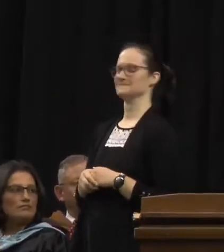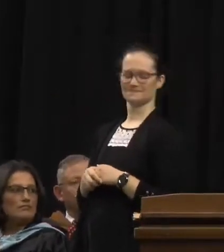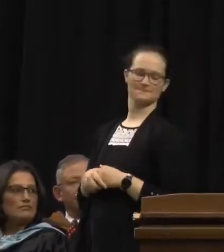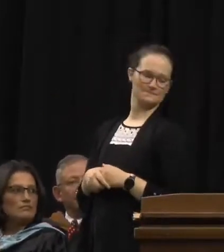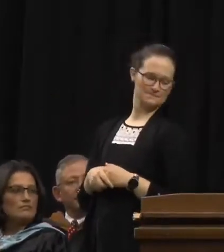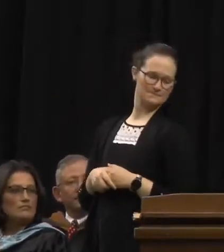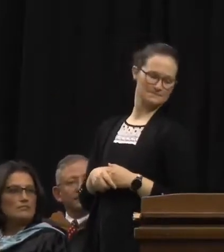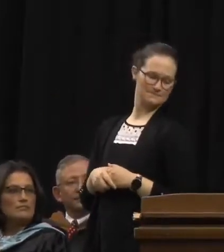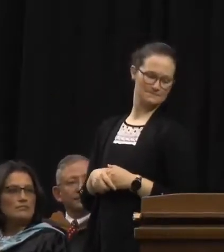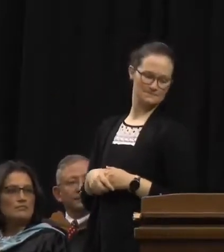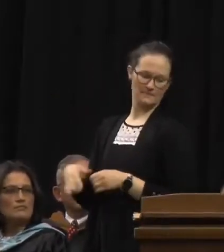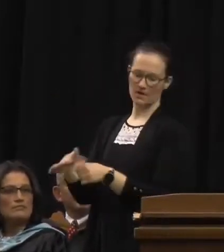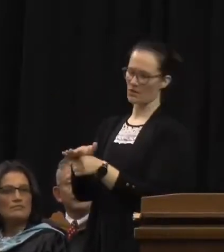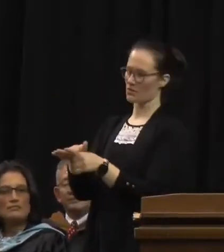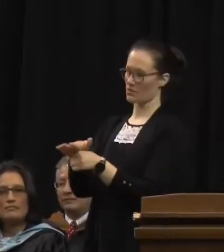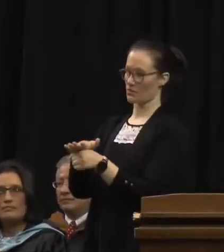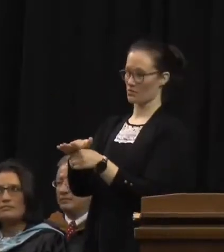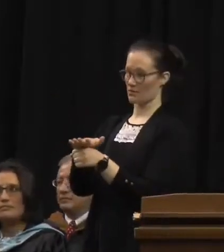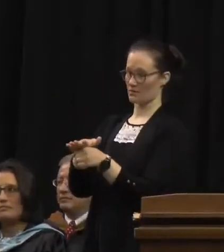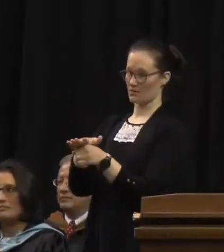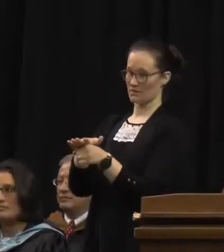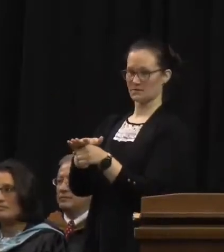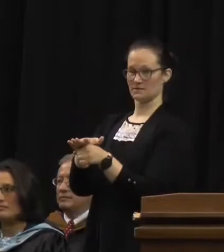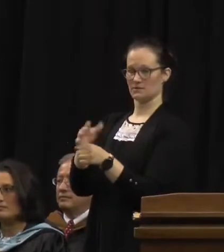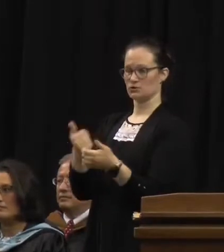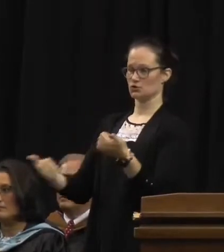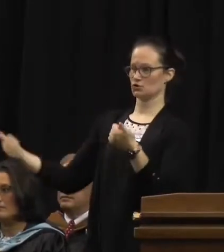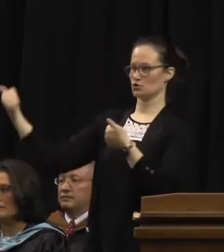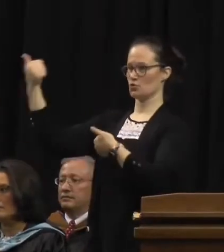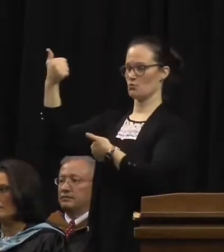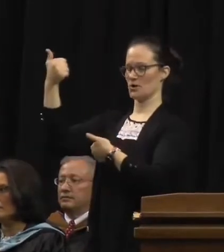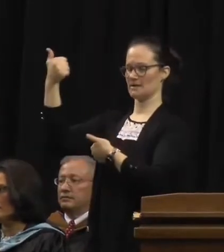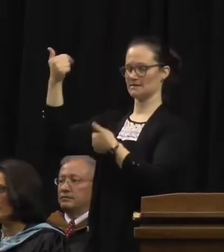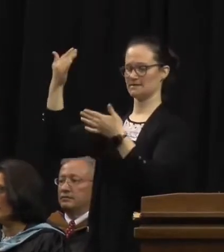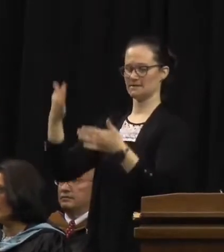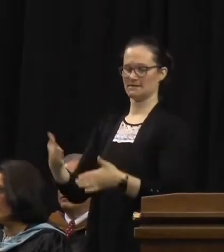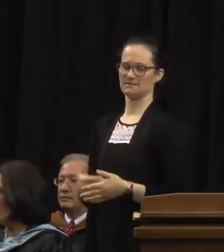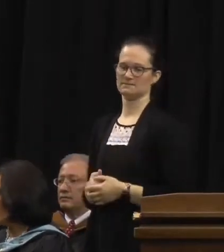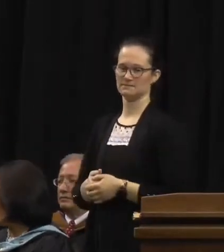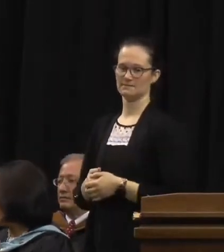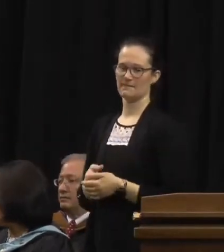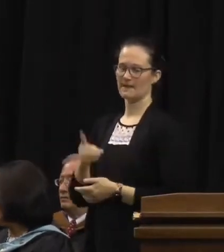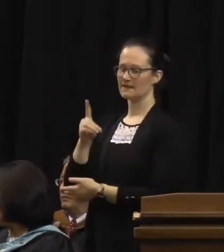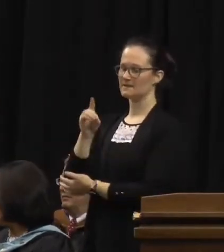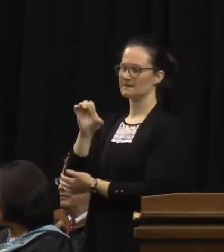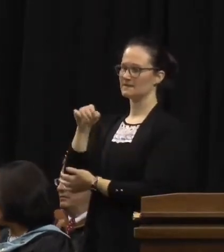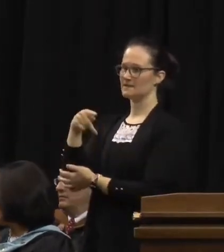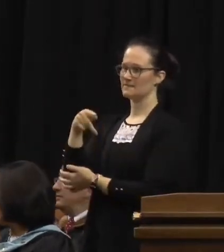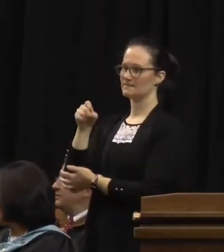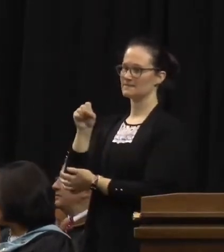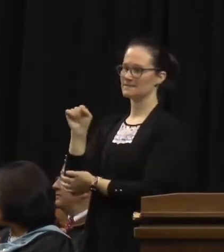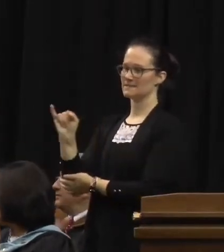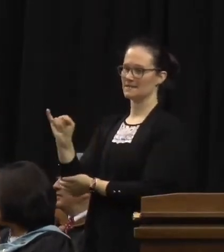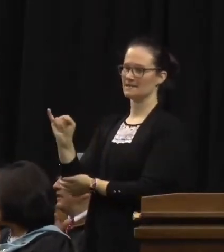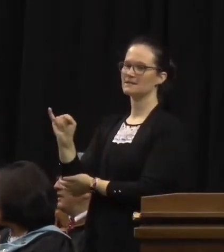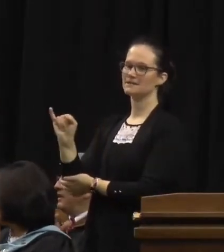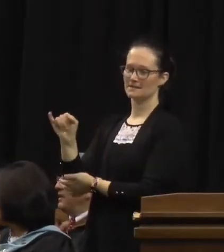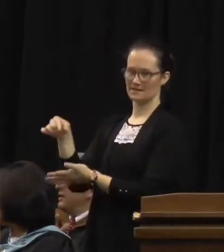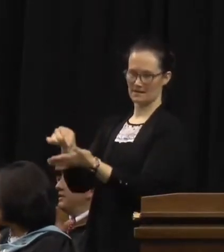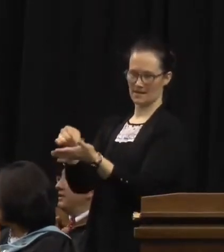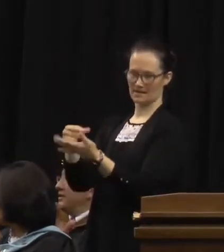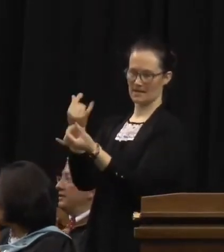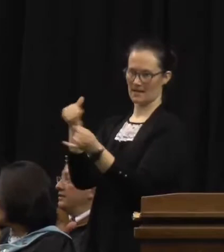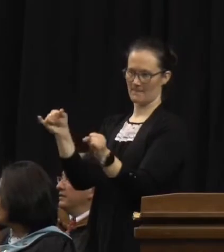From our local school district superintendents, Mr. Travis Dempsey, Gadsden Independent